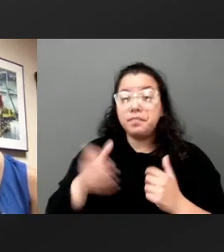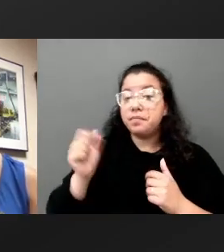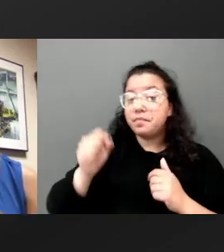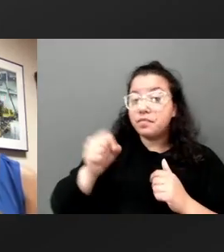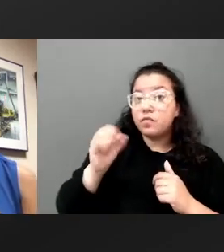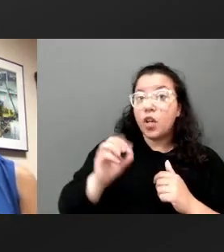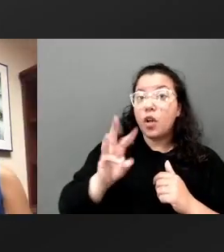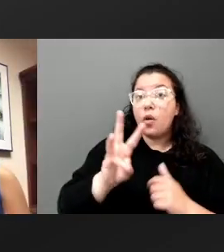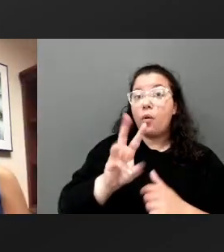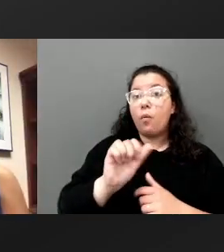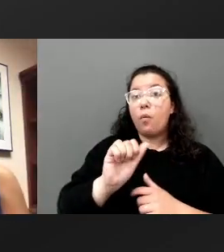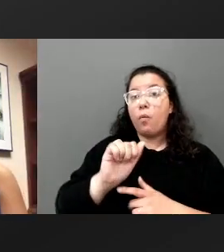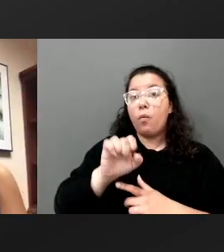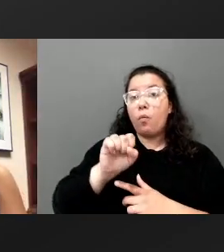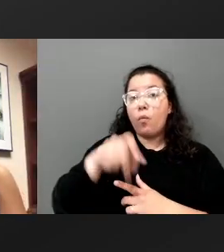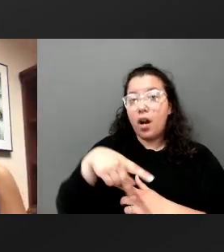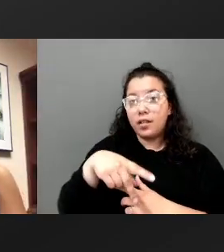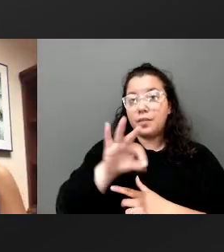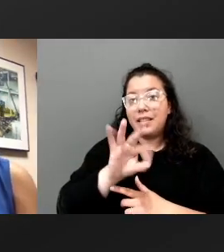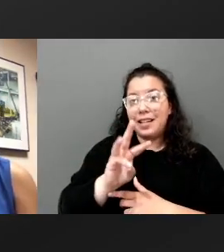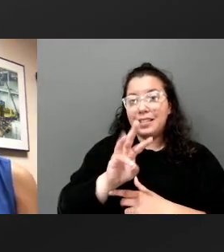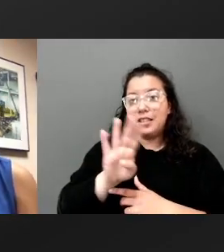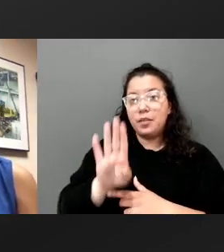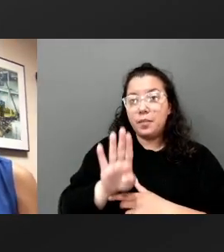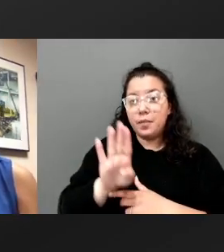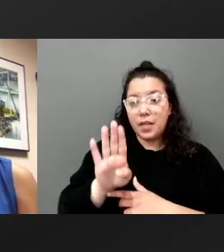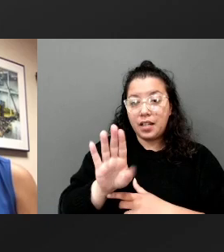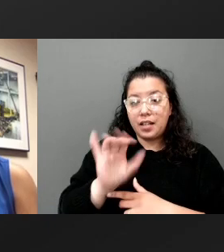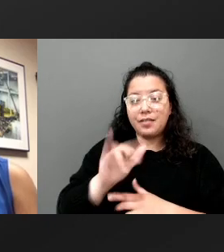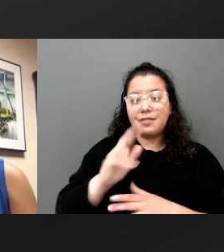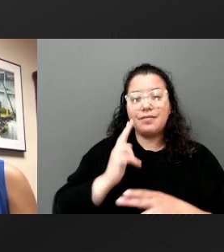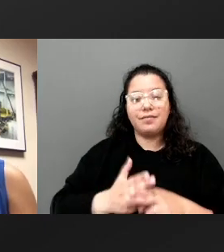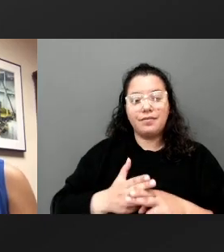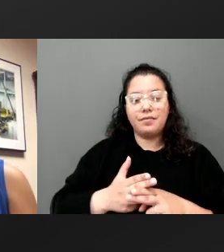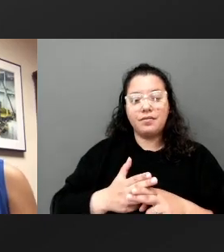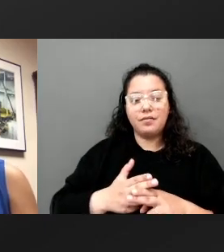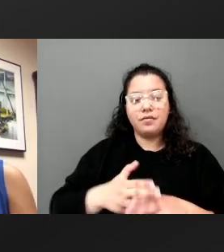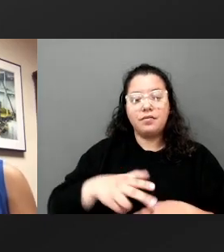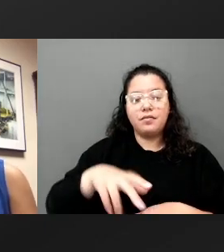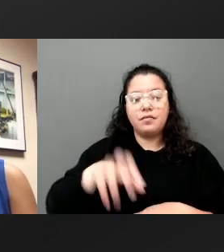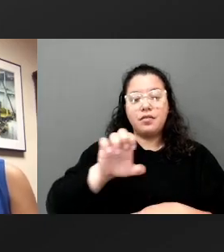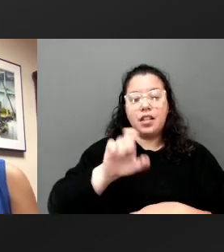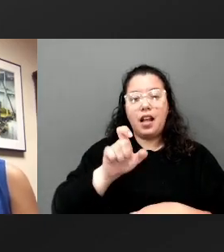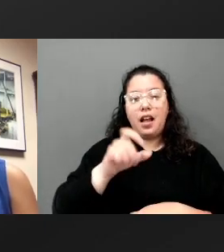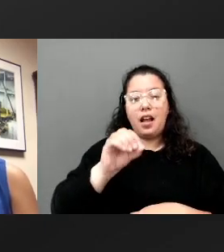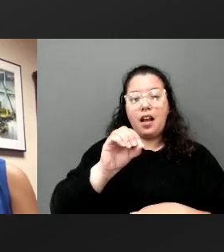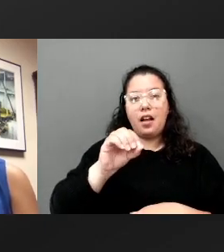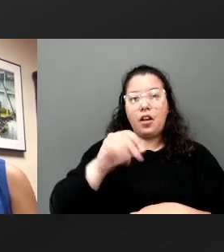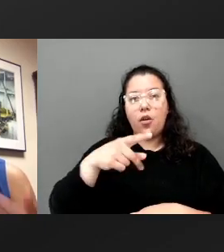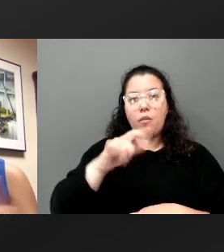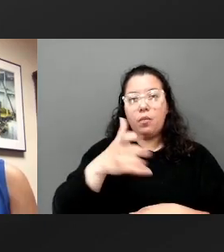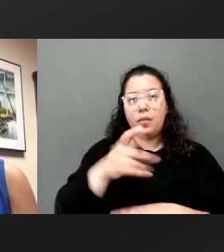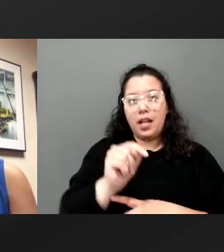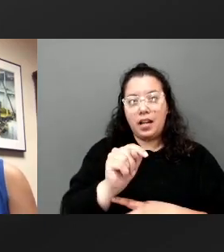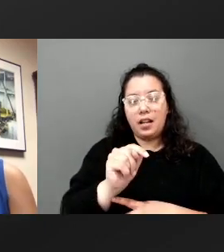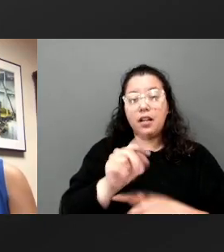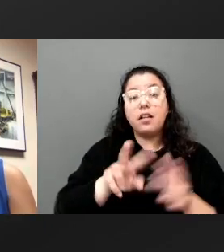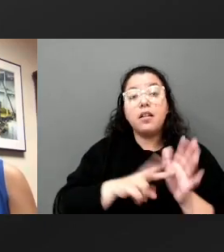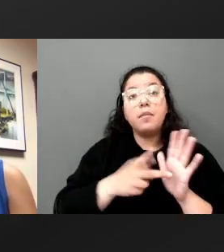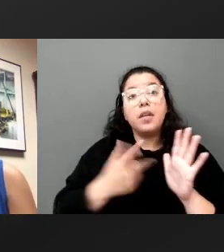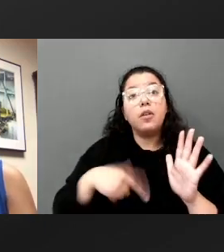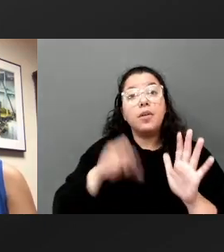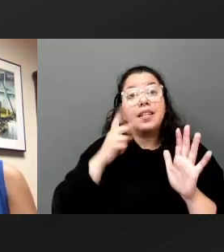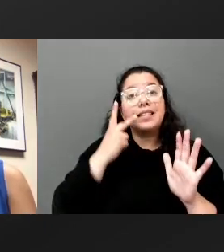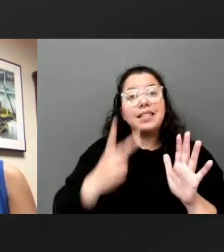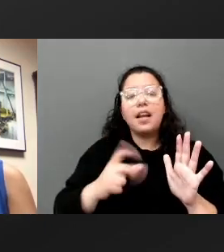name. This is what we call a transiting exoplanet. So what we see actually is an indirect effect. We